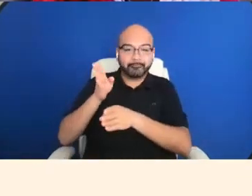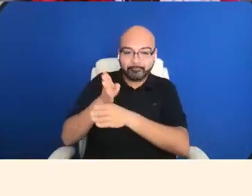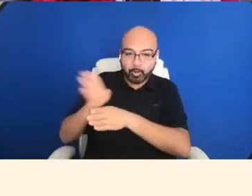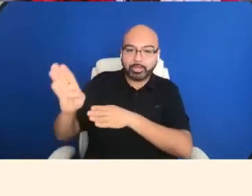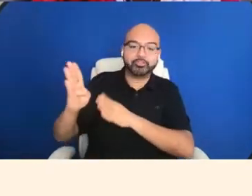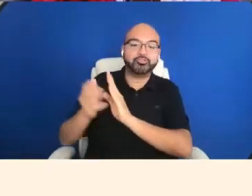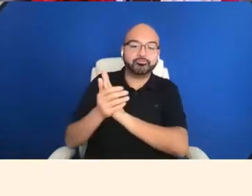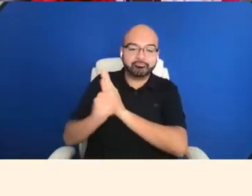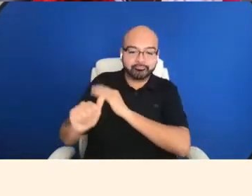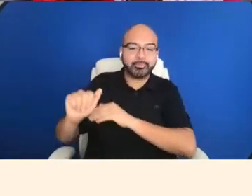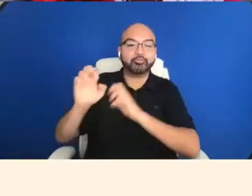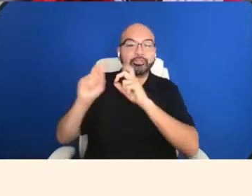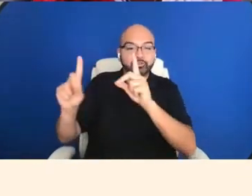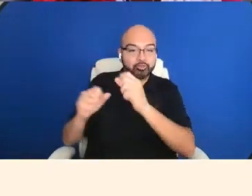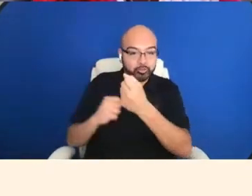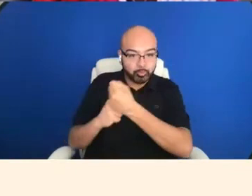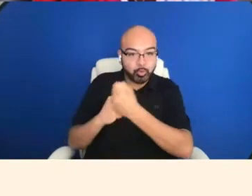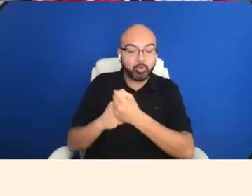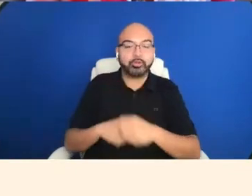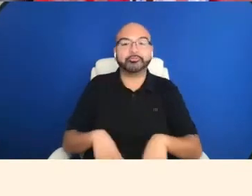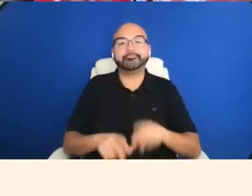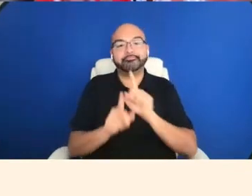support, mentoring,